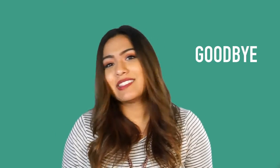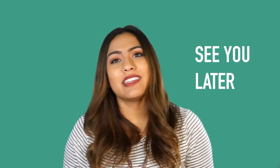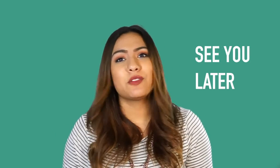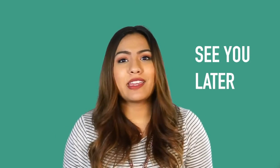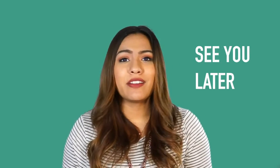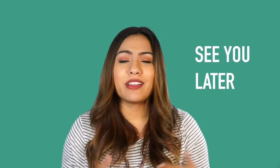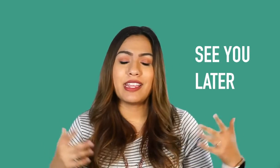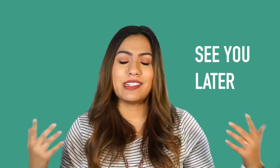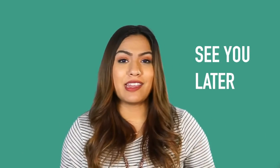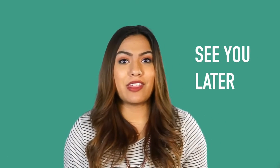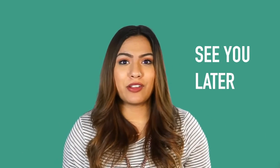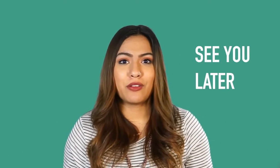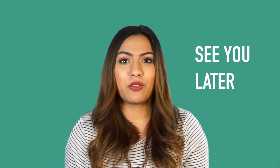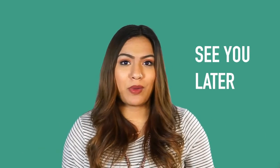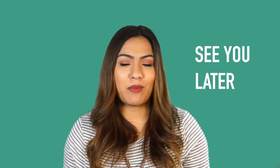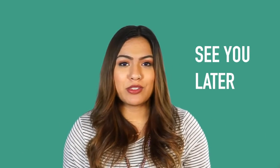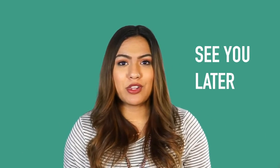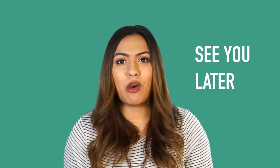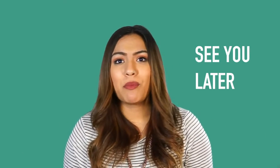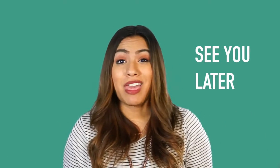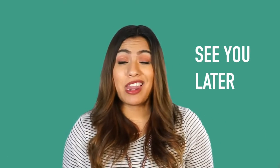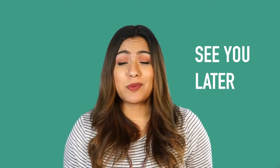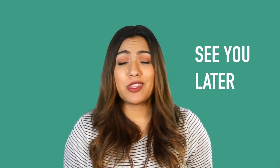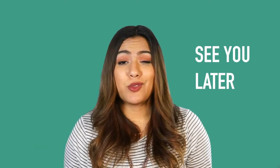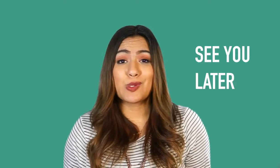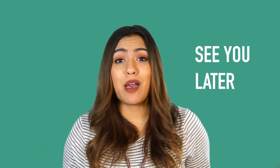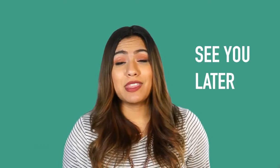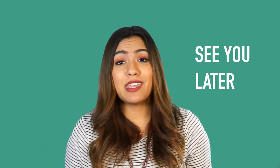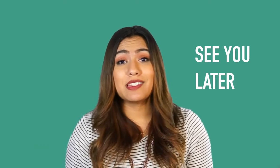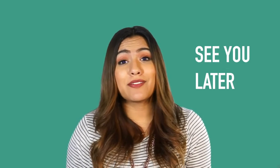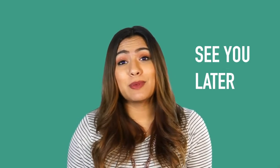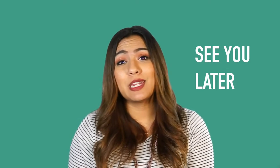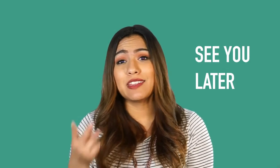See you later is another great one to know, and it's one used commonly in the deaf community.